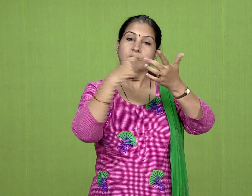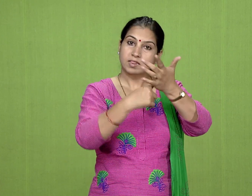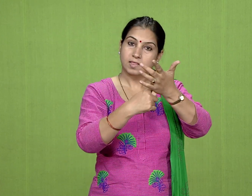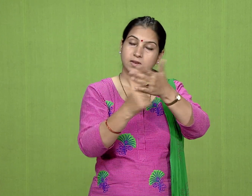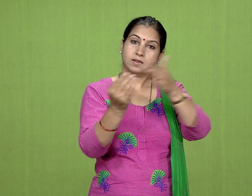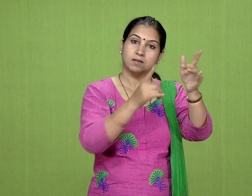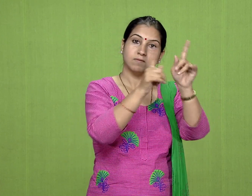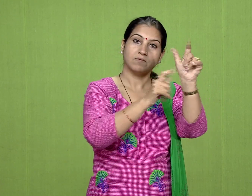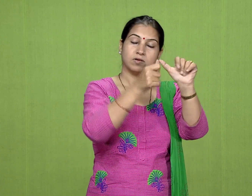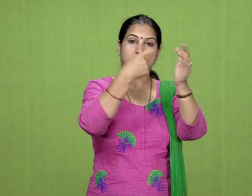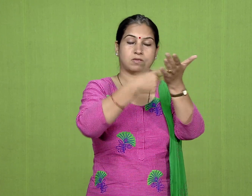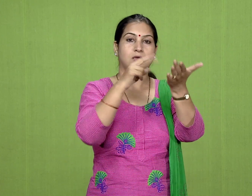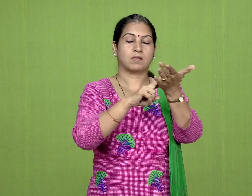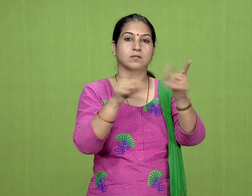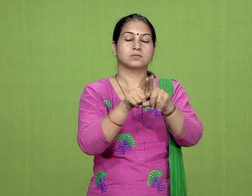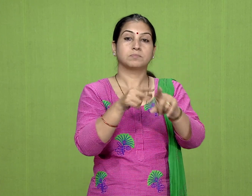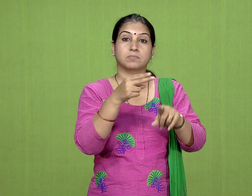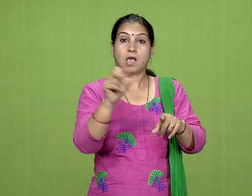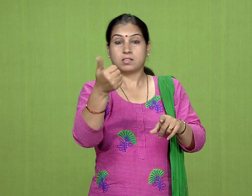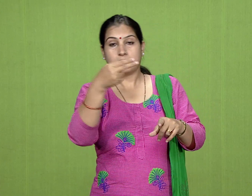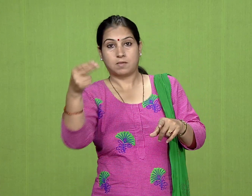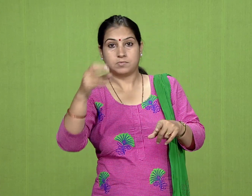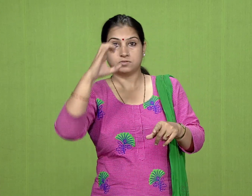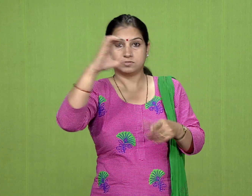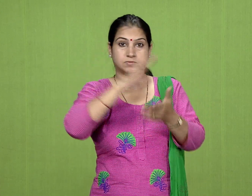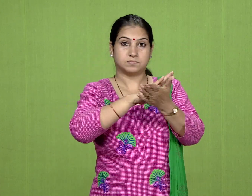also called chenille yarn,